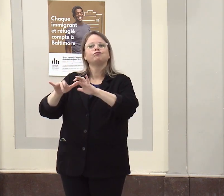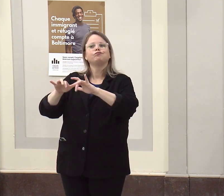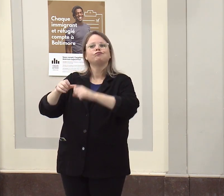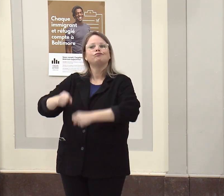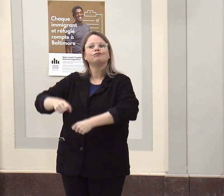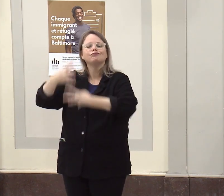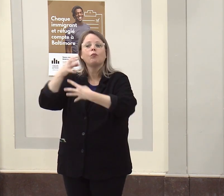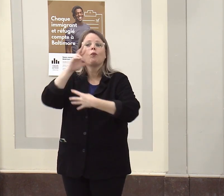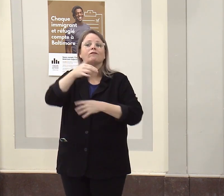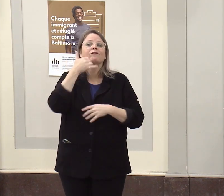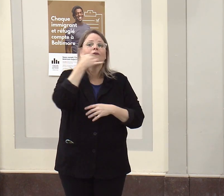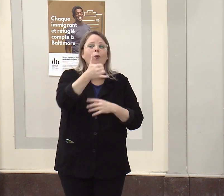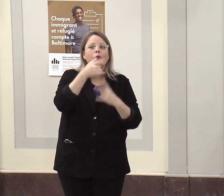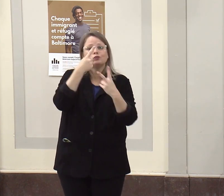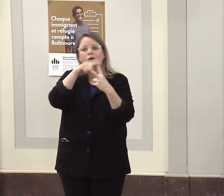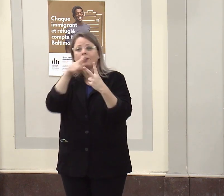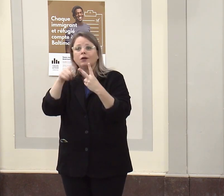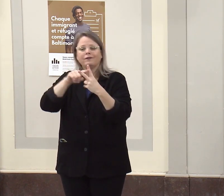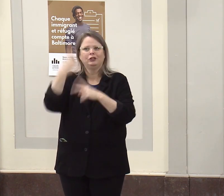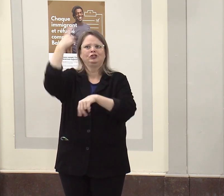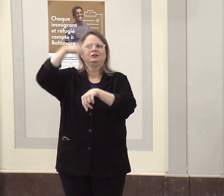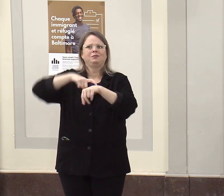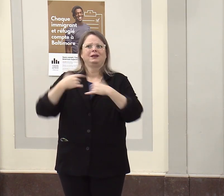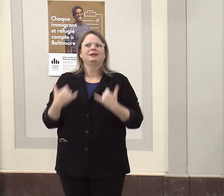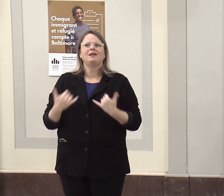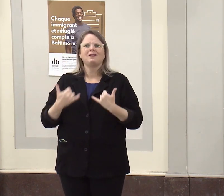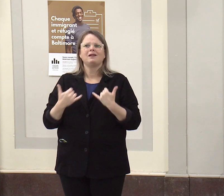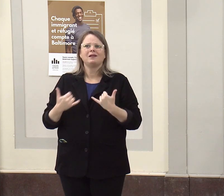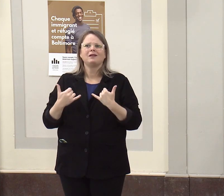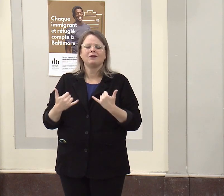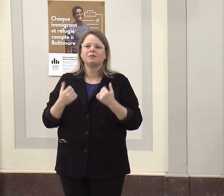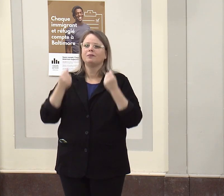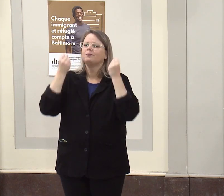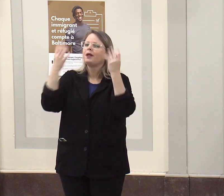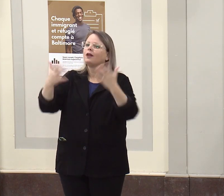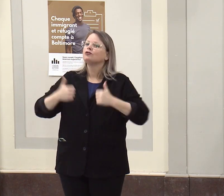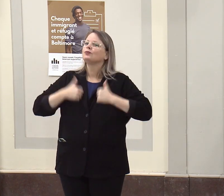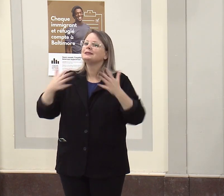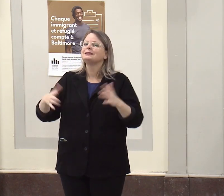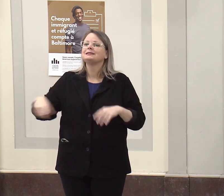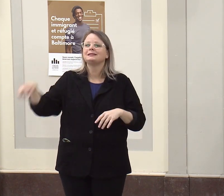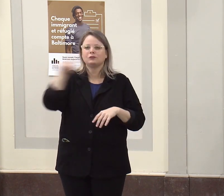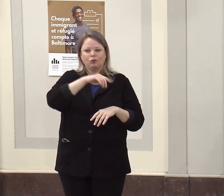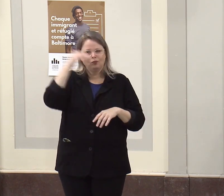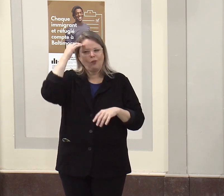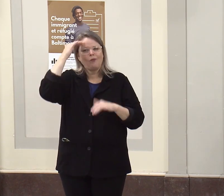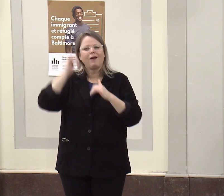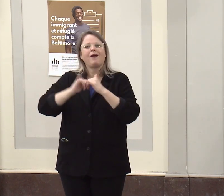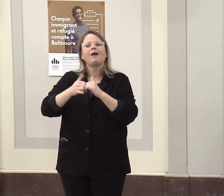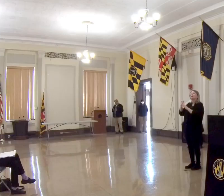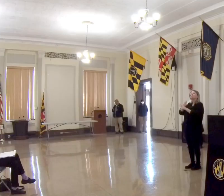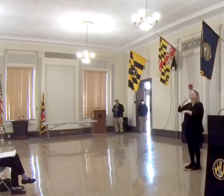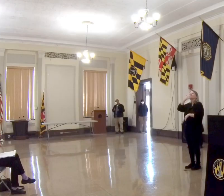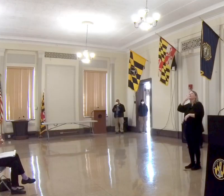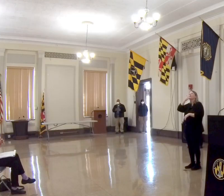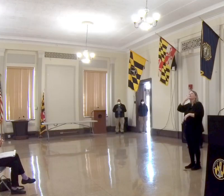phone has been, I think, a great unifier because many people know how to use a phone and many people can be reached by phone.